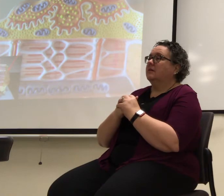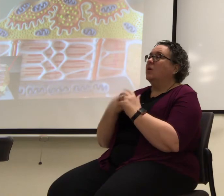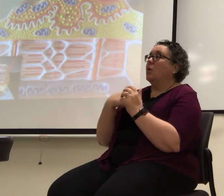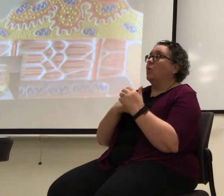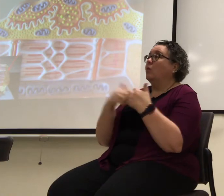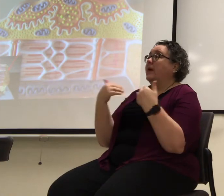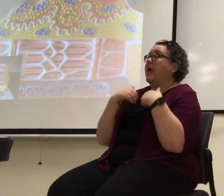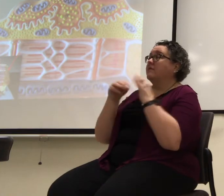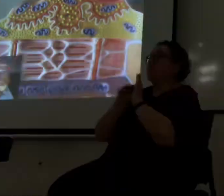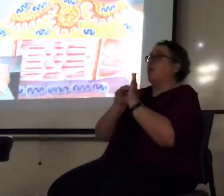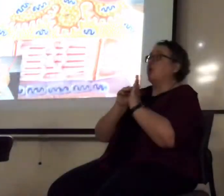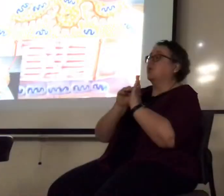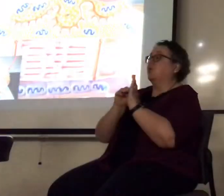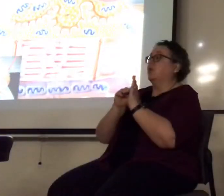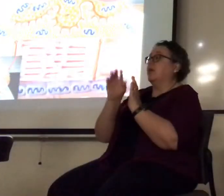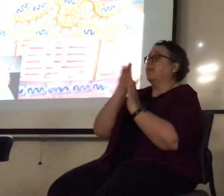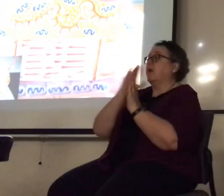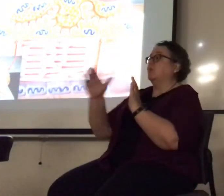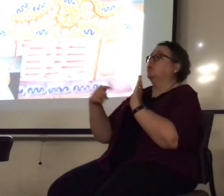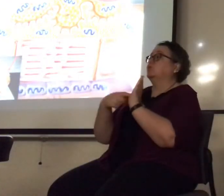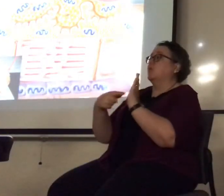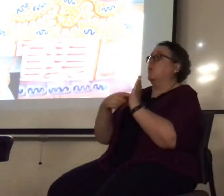Lights off.